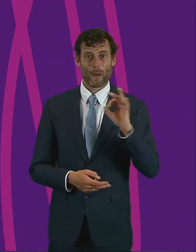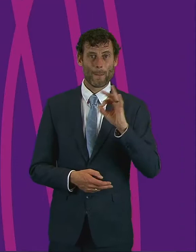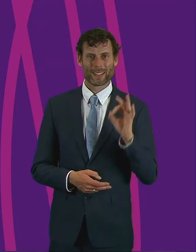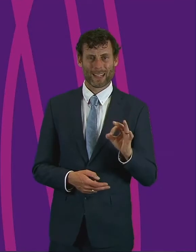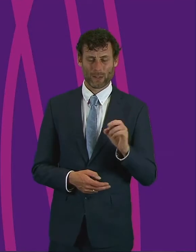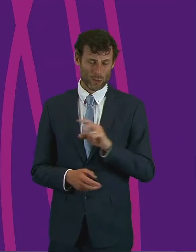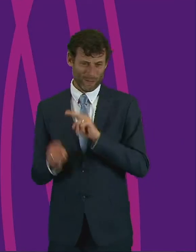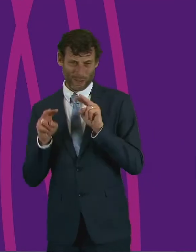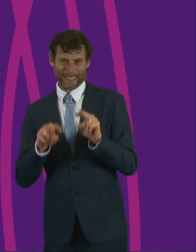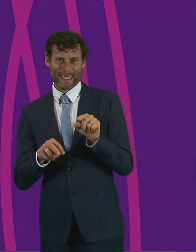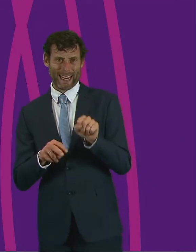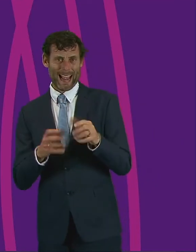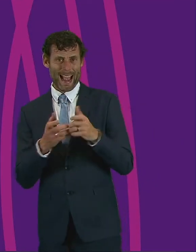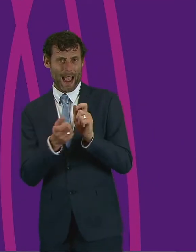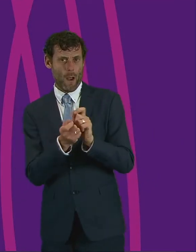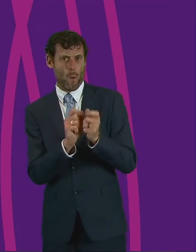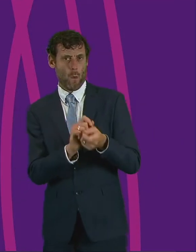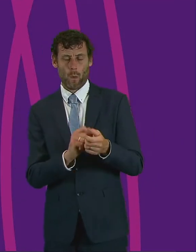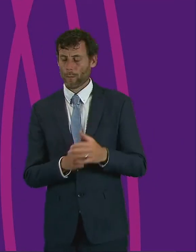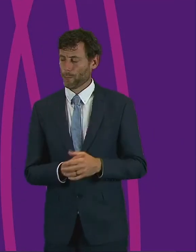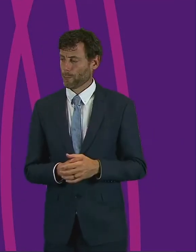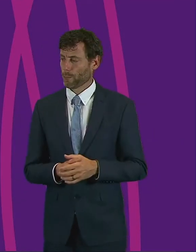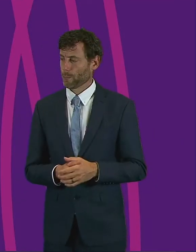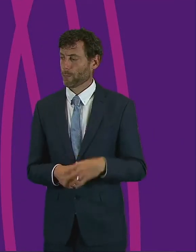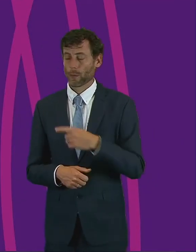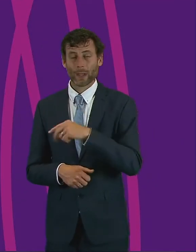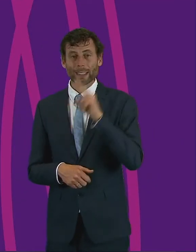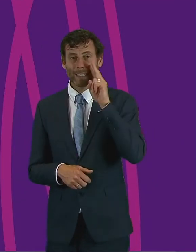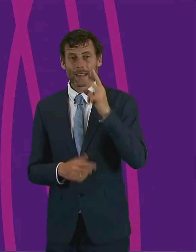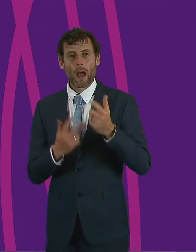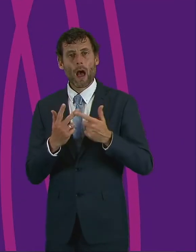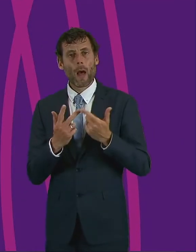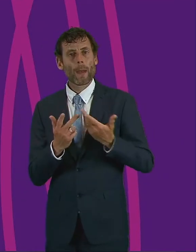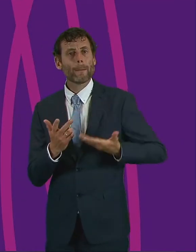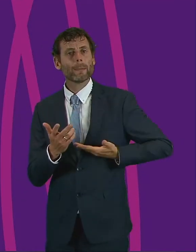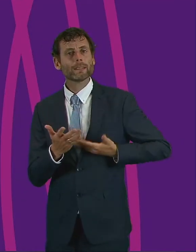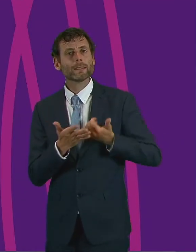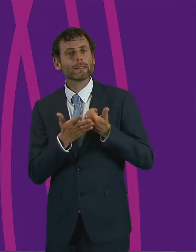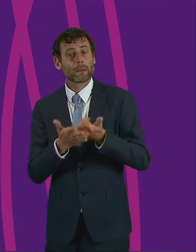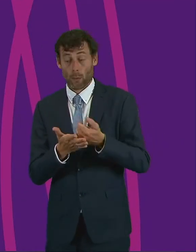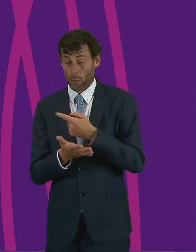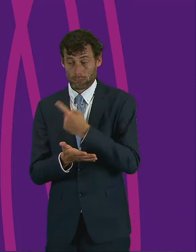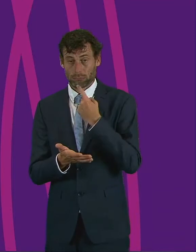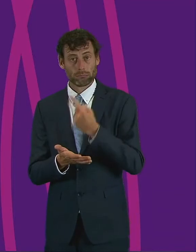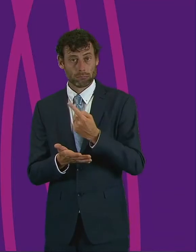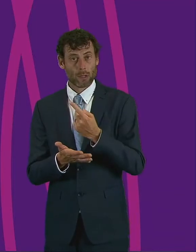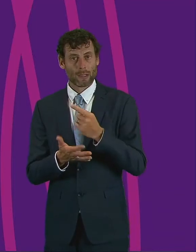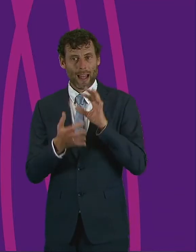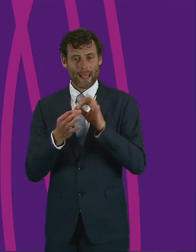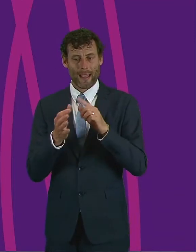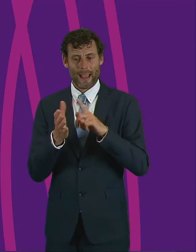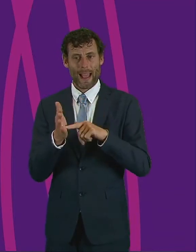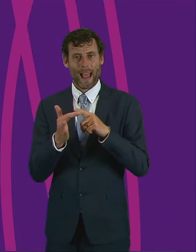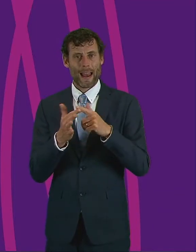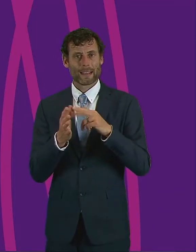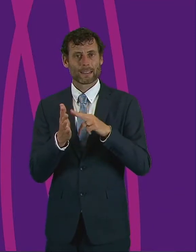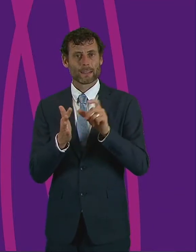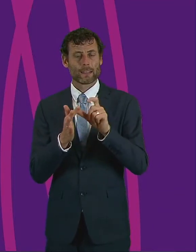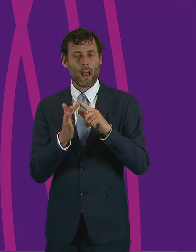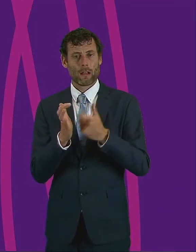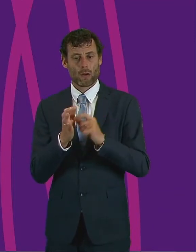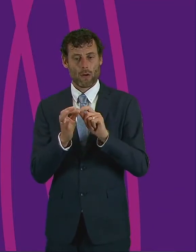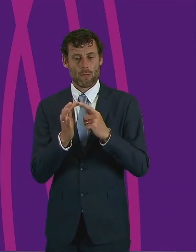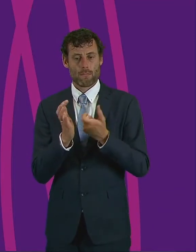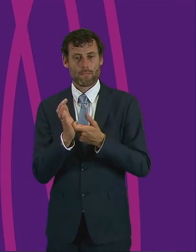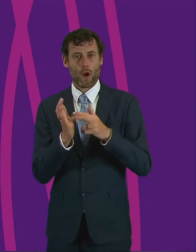operating, and what she consider when she looks at the further business support that she alluded to in response to Alexander Burnett, whether some flexibility might